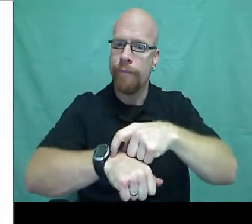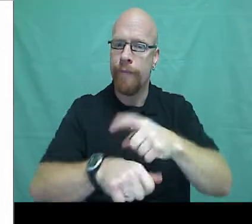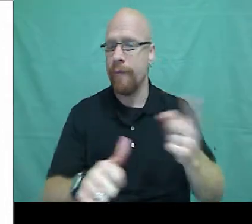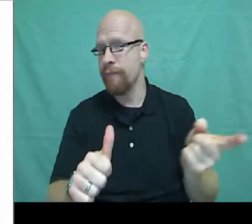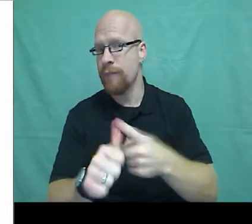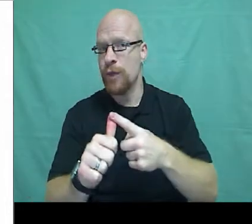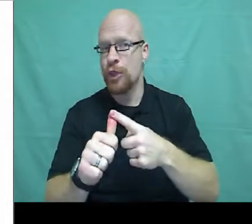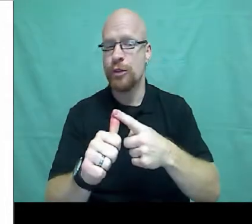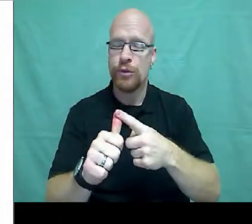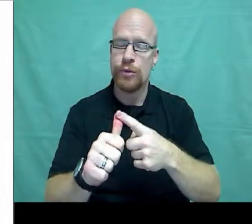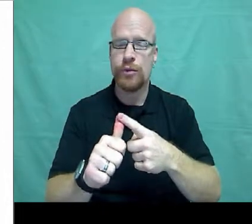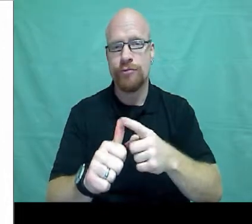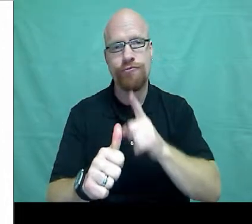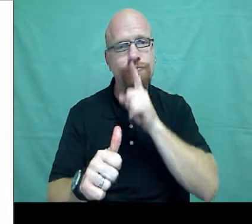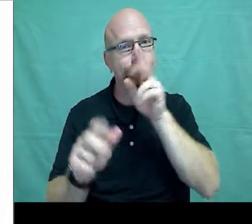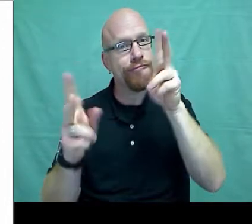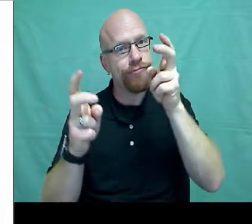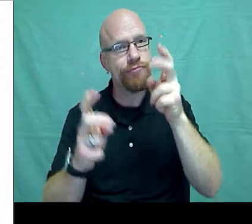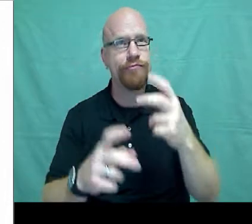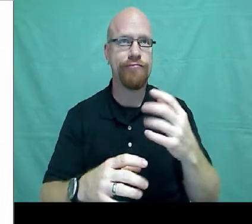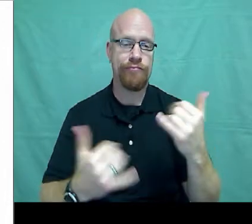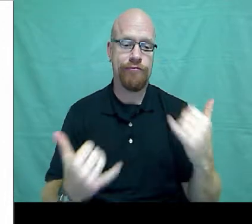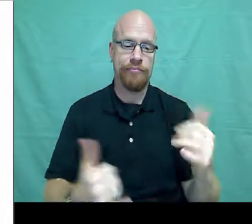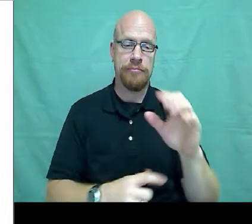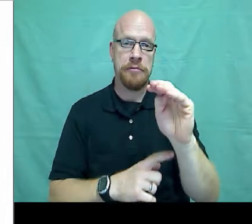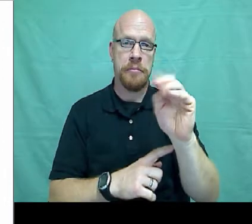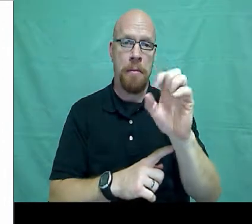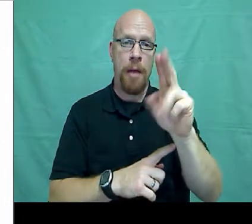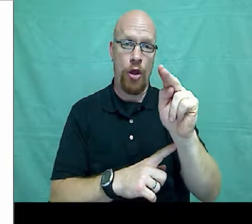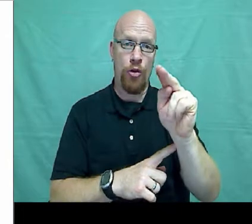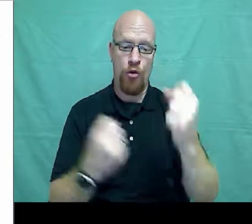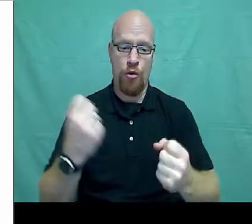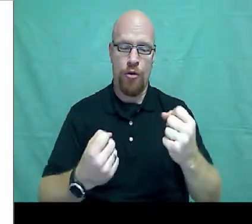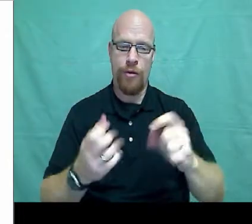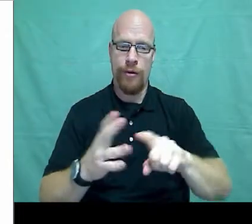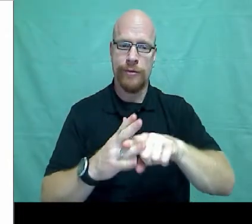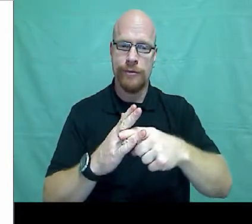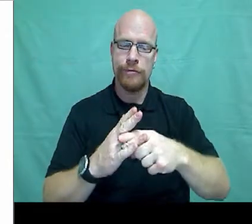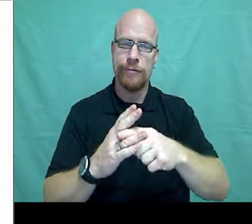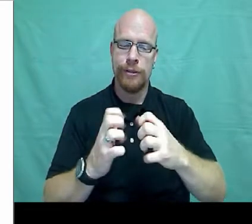time sequence. The first modern